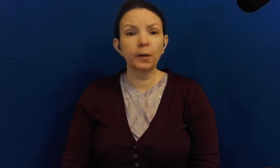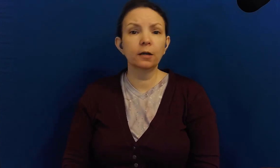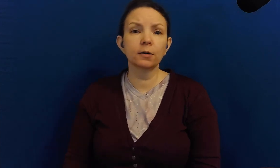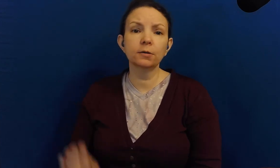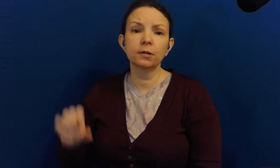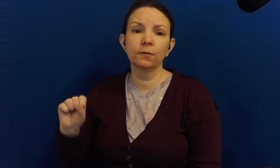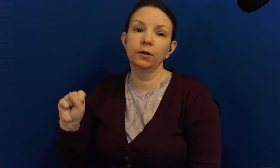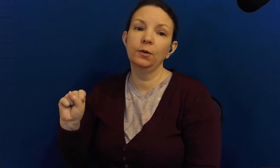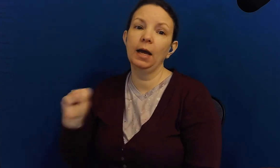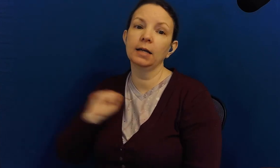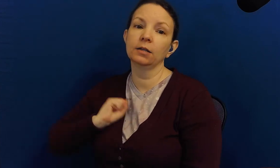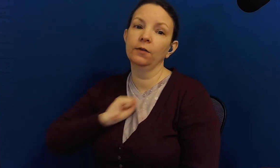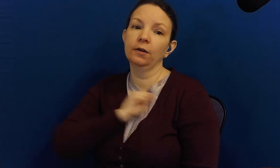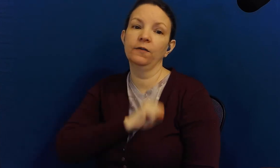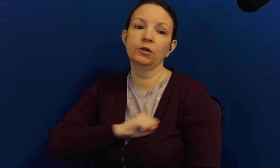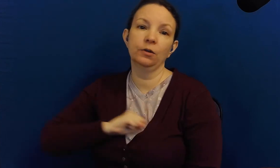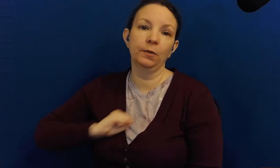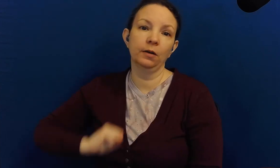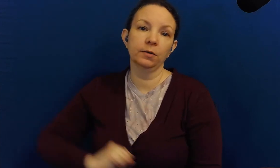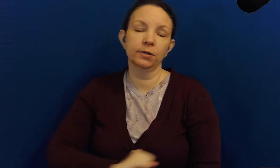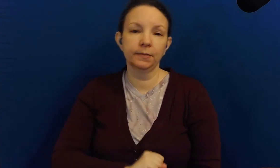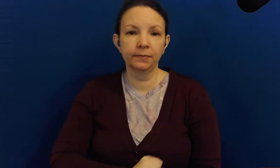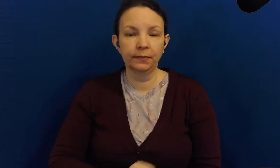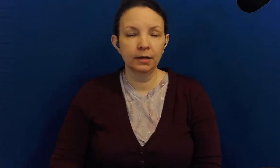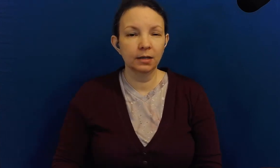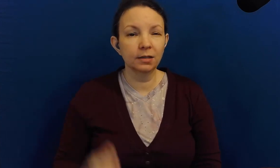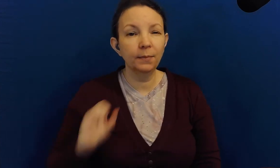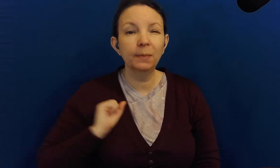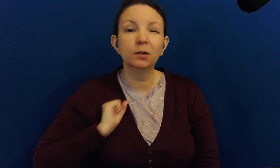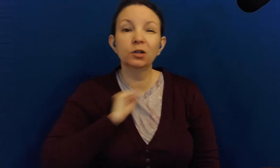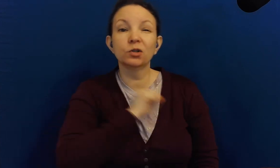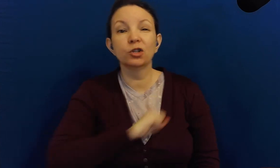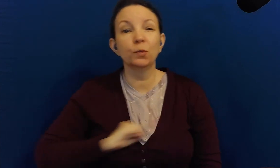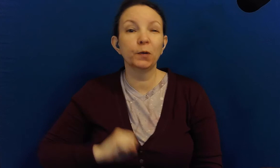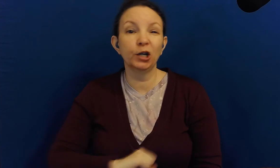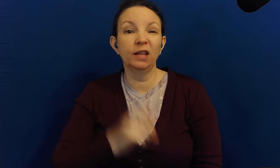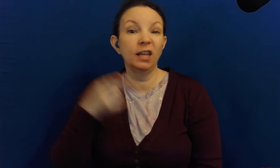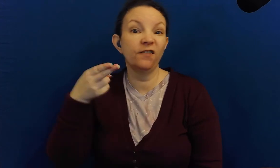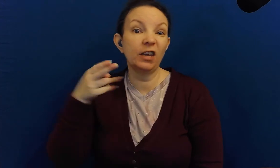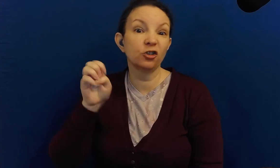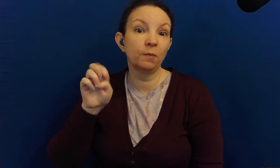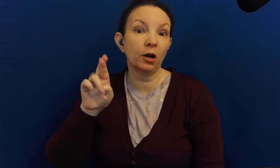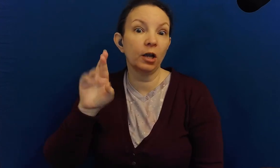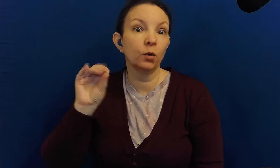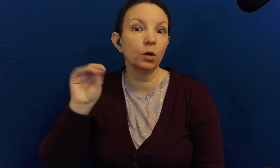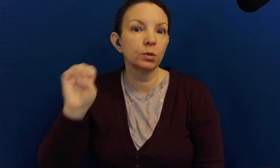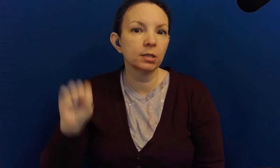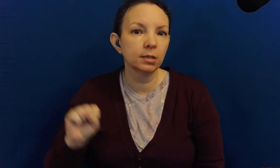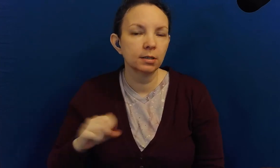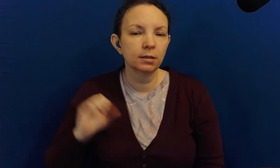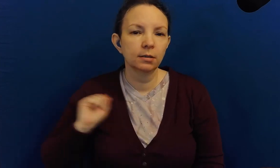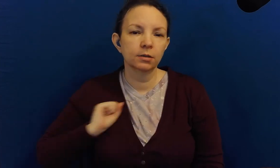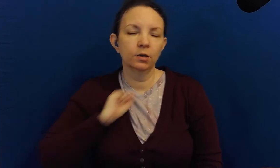Superheroes. We do S and we do for superheroes. And some people do super and they finger spell heroes. So you can